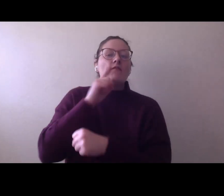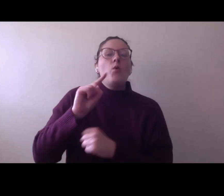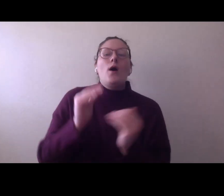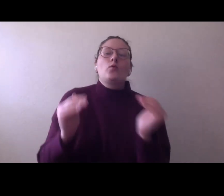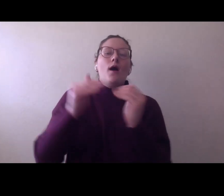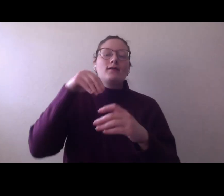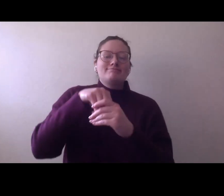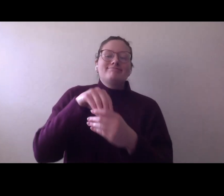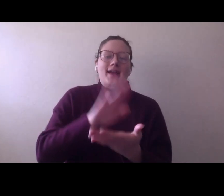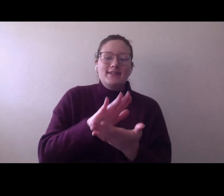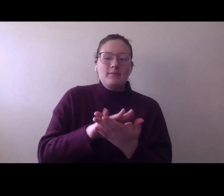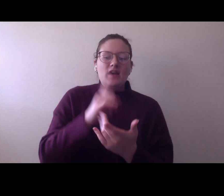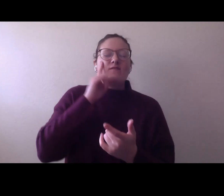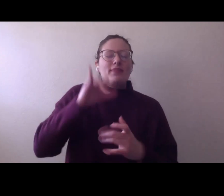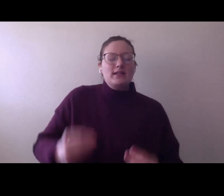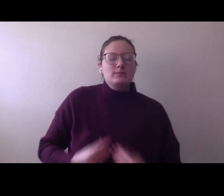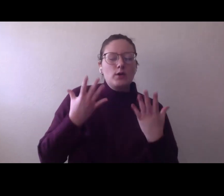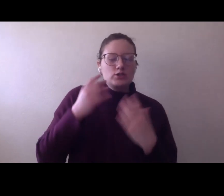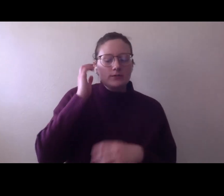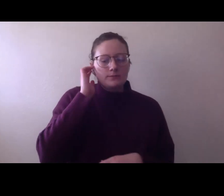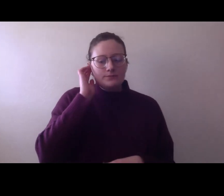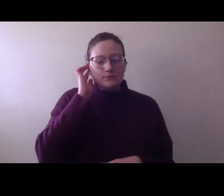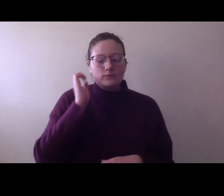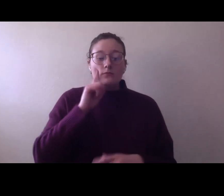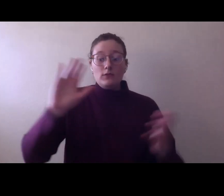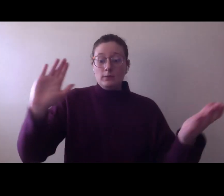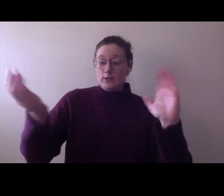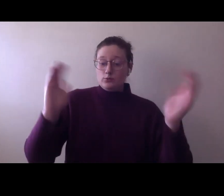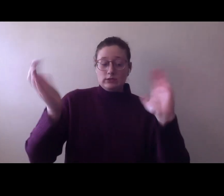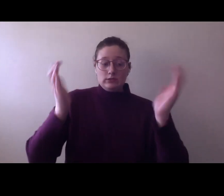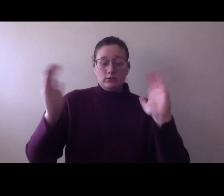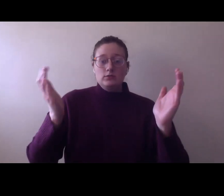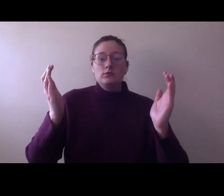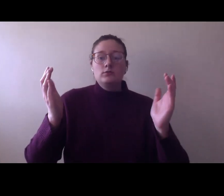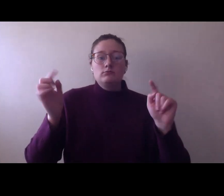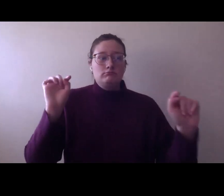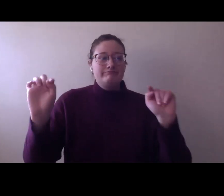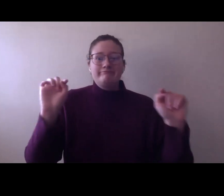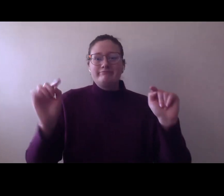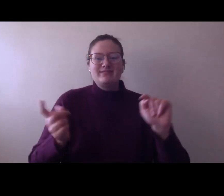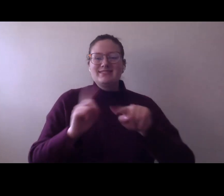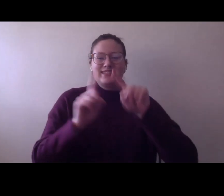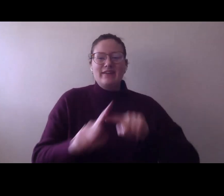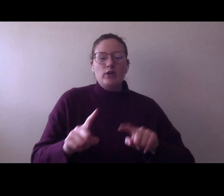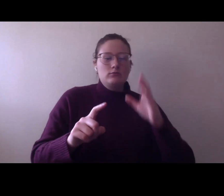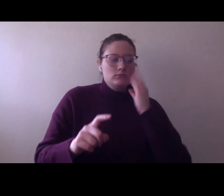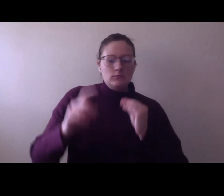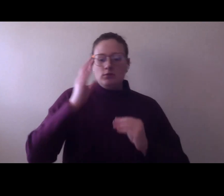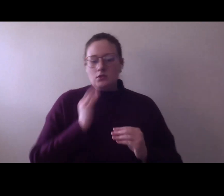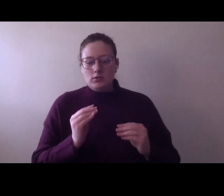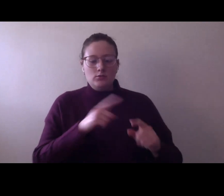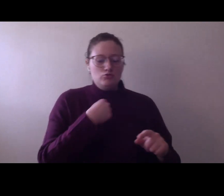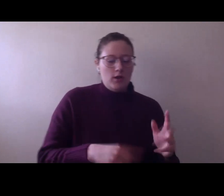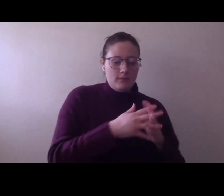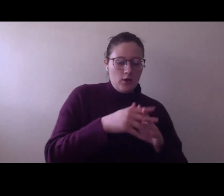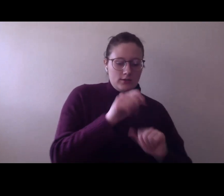a inspiration. So in terms of comparison of the experience of a Chinese American scientist caught up